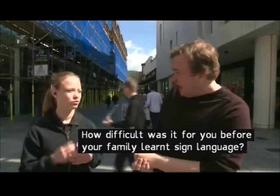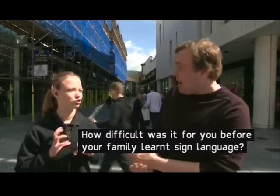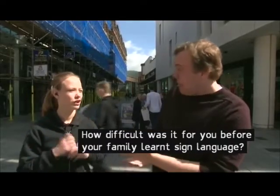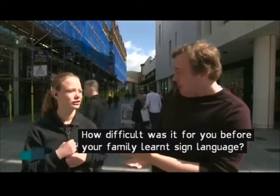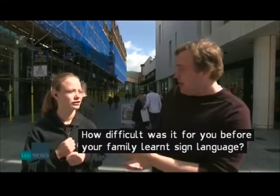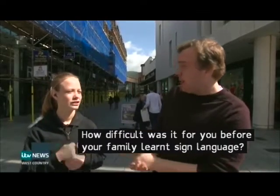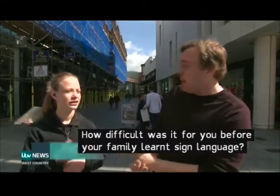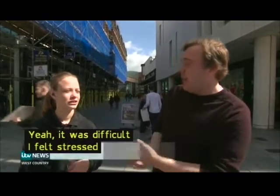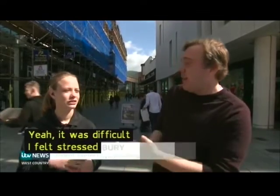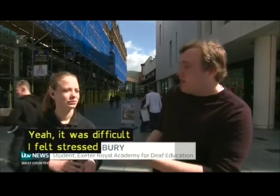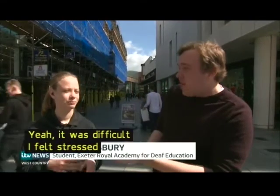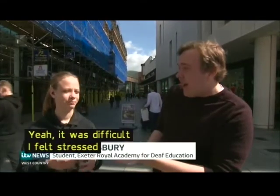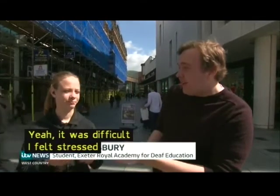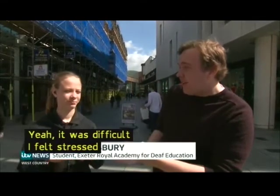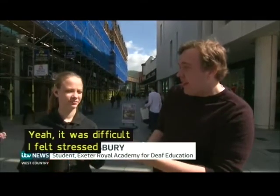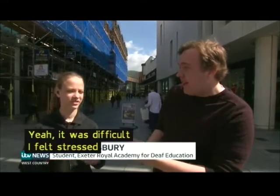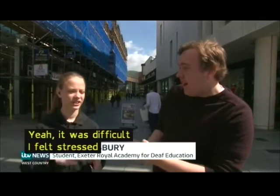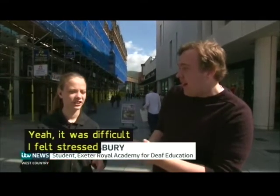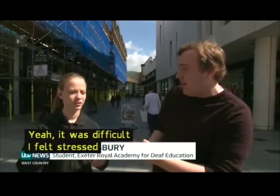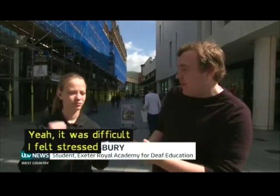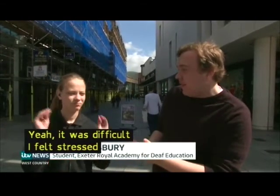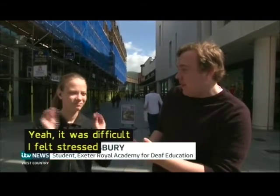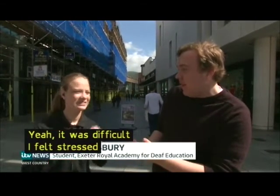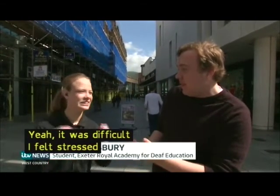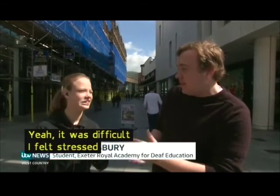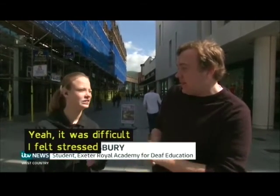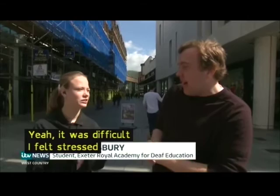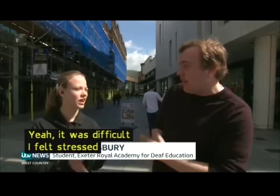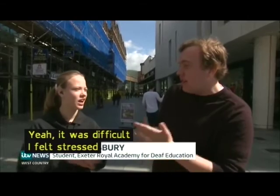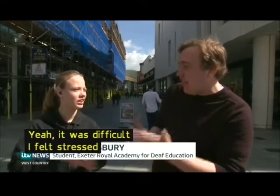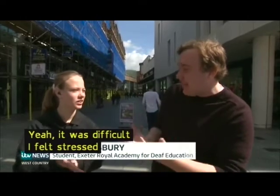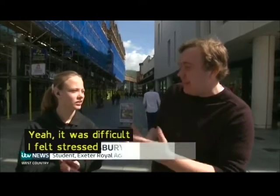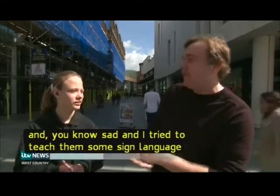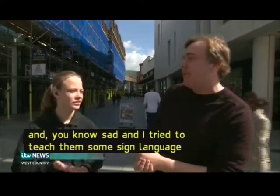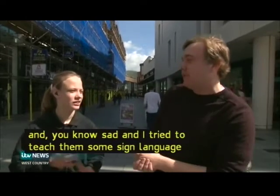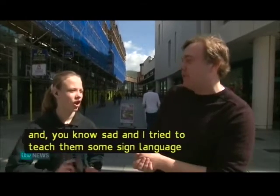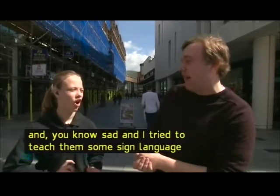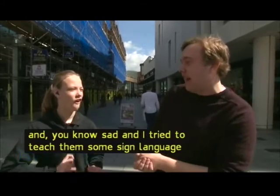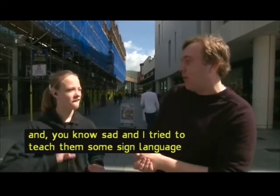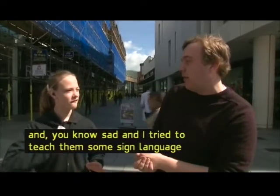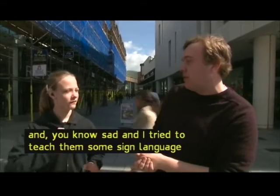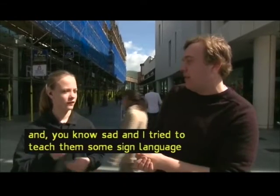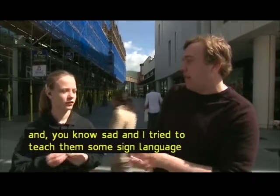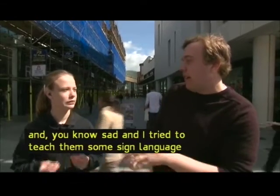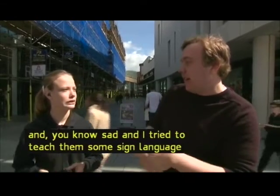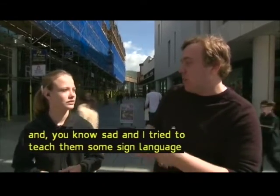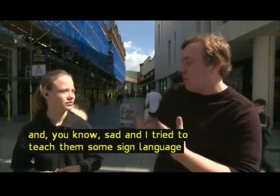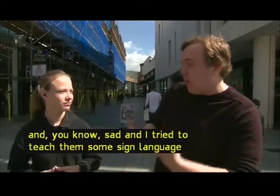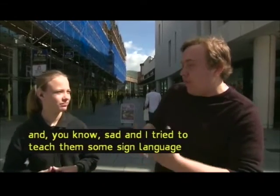it was difficult. I felt stressed and sad, and I tried to teach them some sign language and get more confident